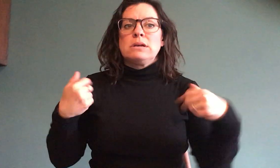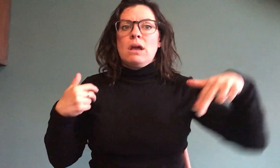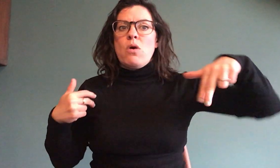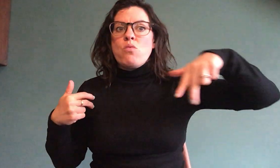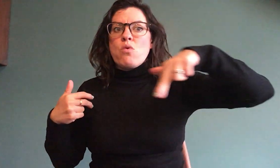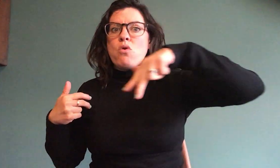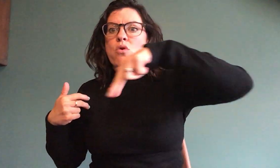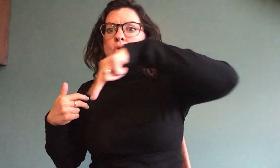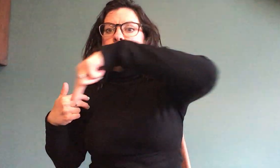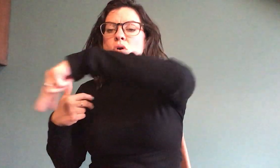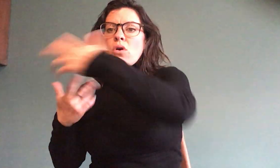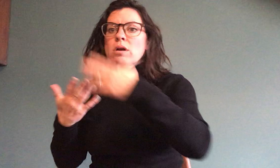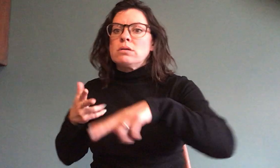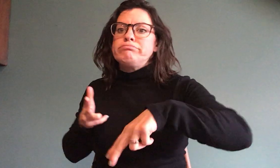Nobody?